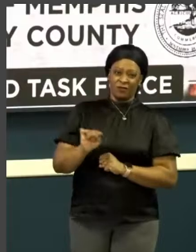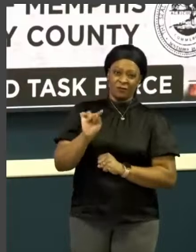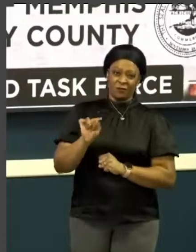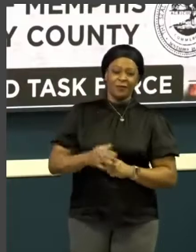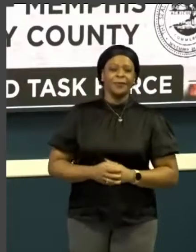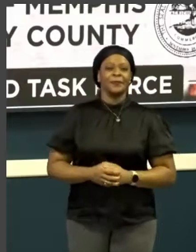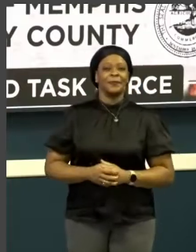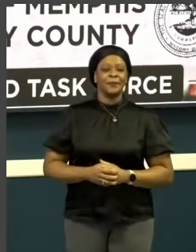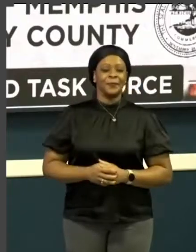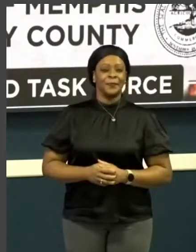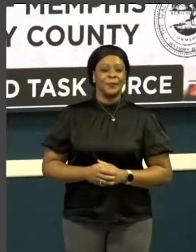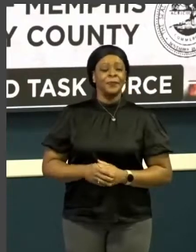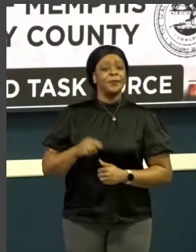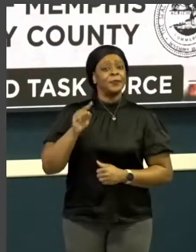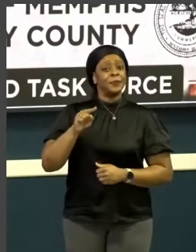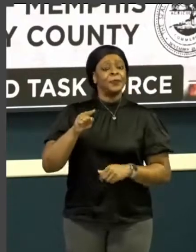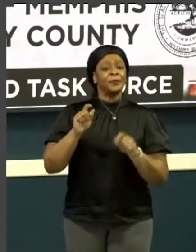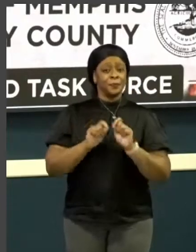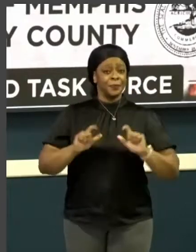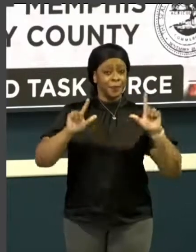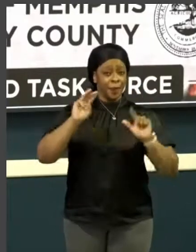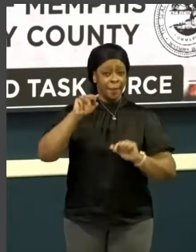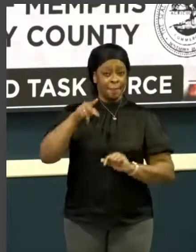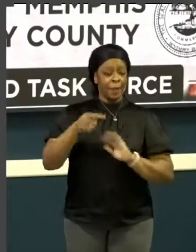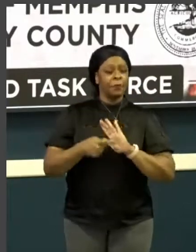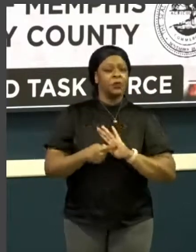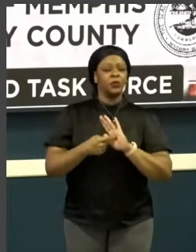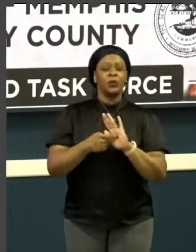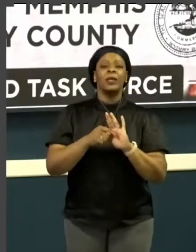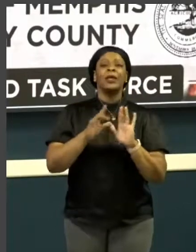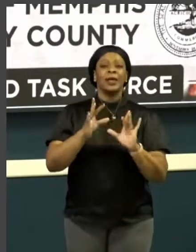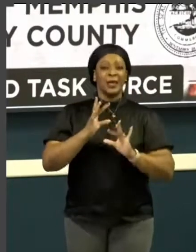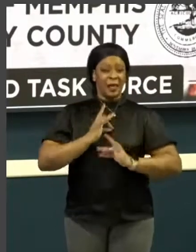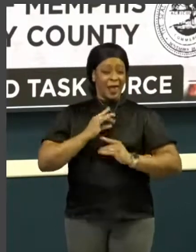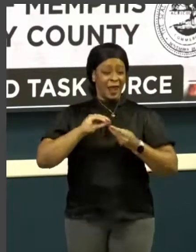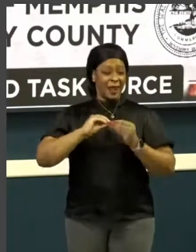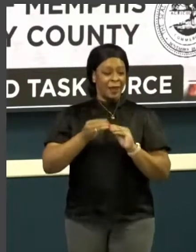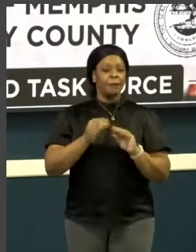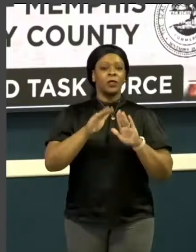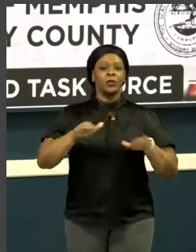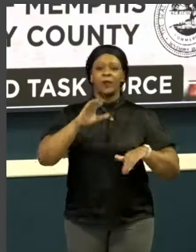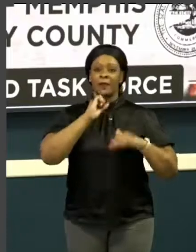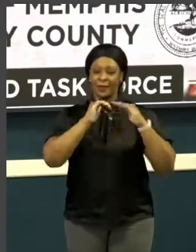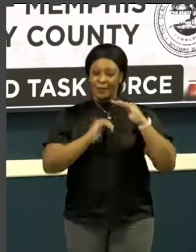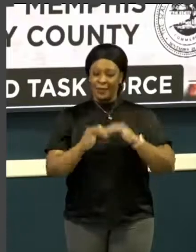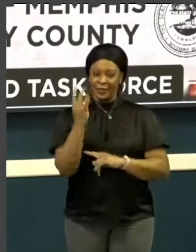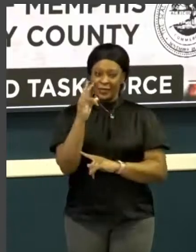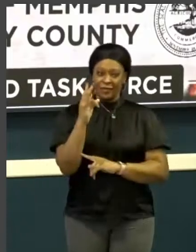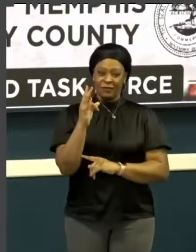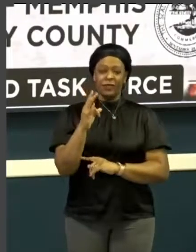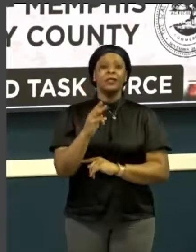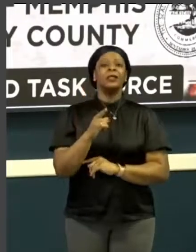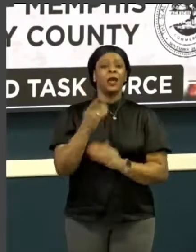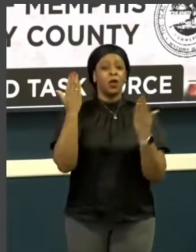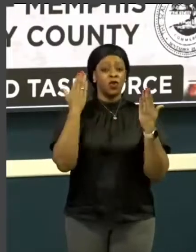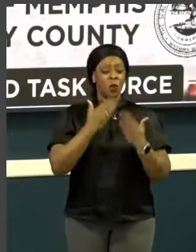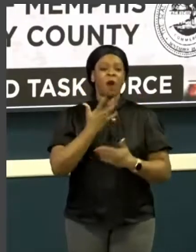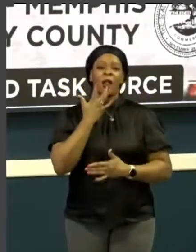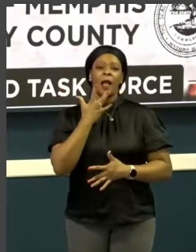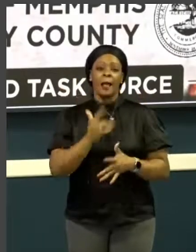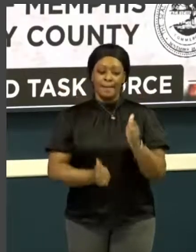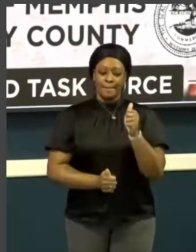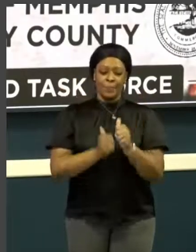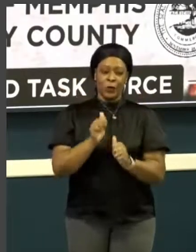slide. And this map shows active pediatric cases by zip code, also with darker